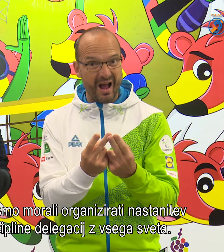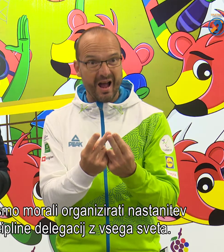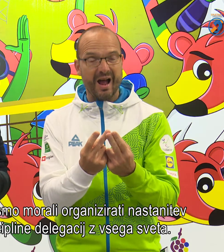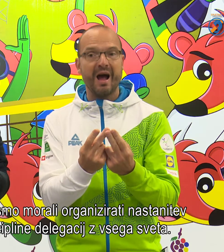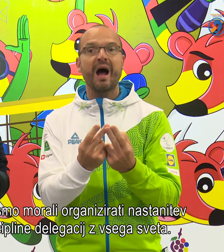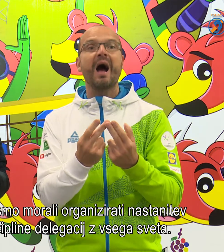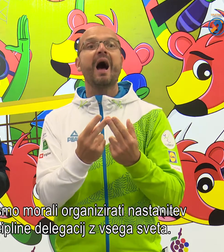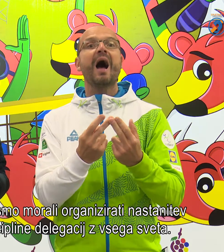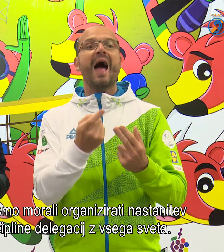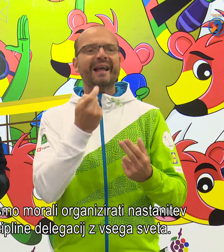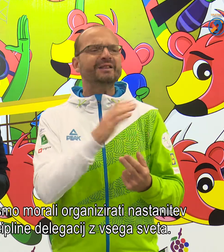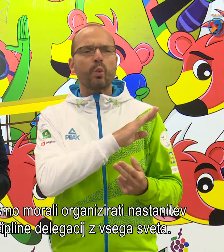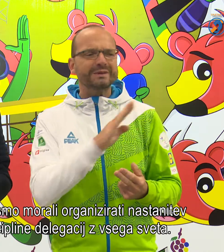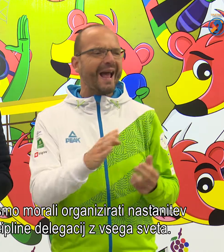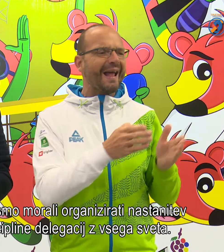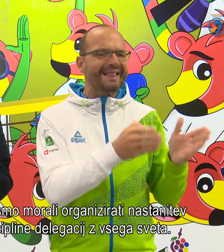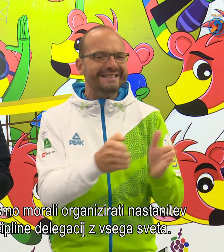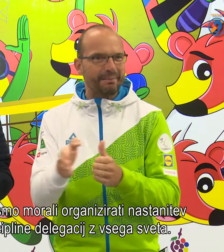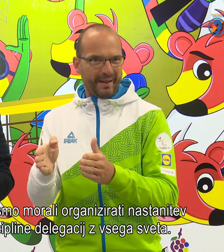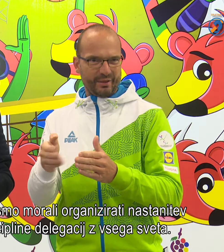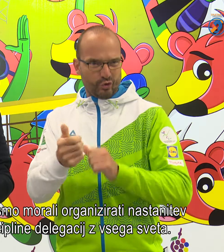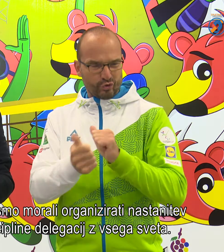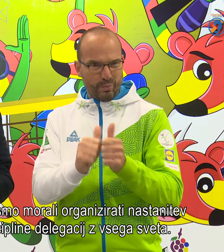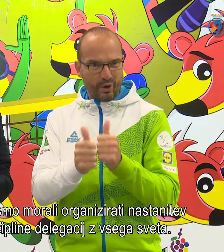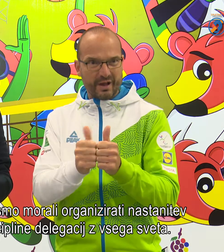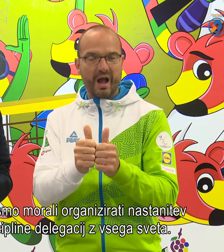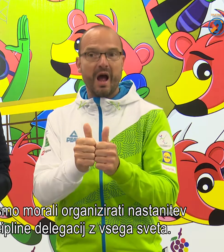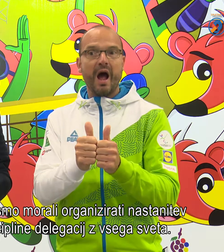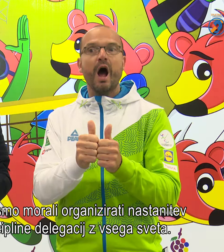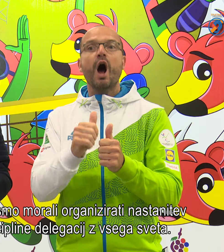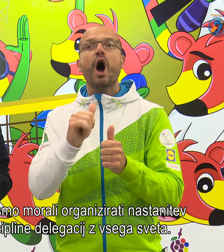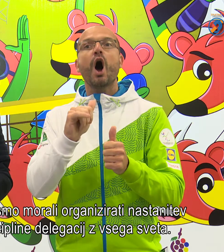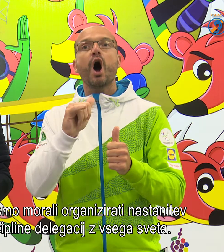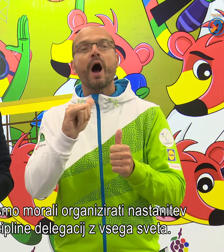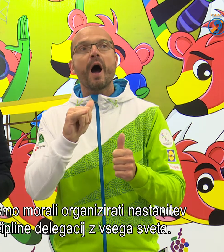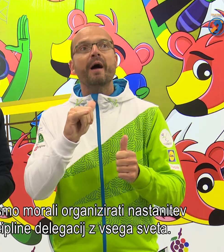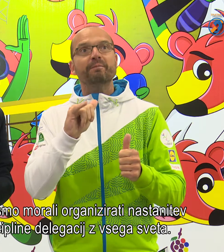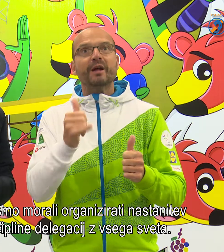all disciplines of sports have good venues